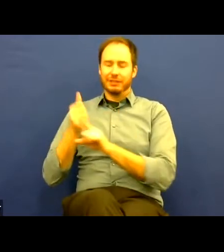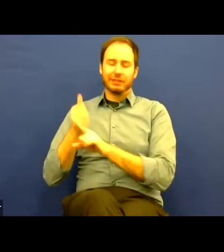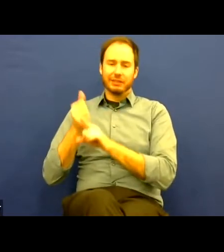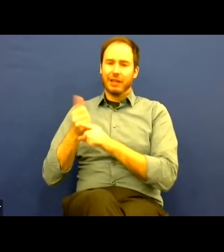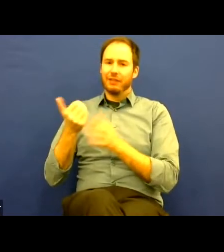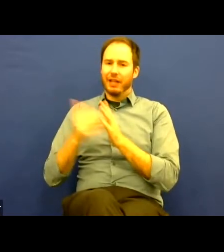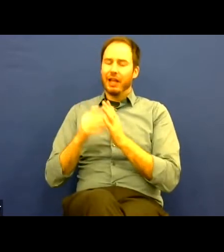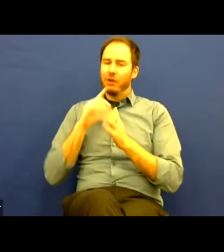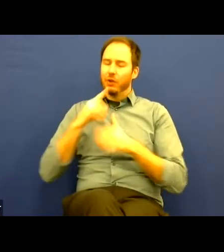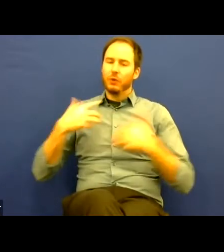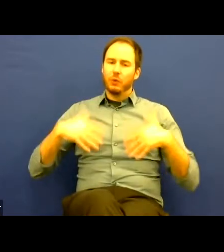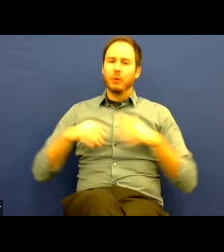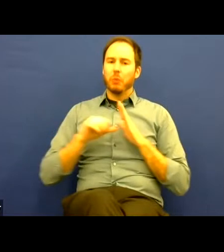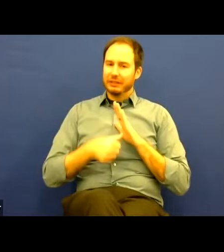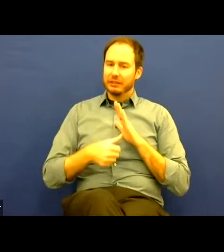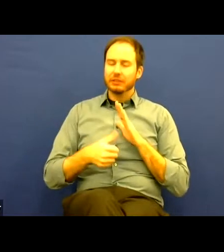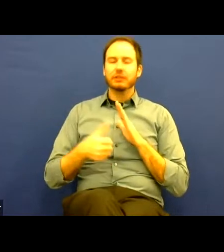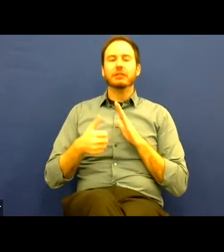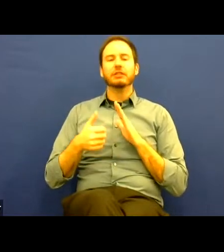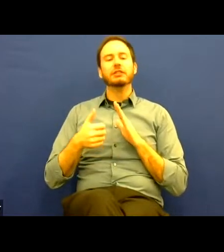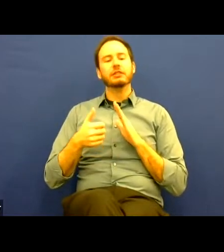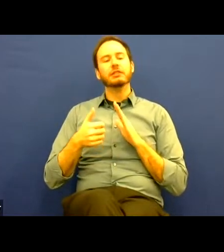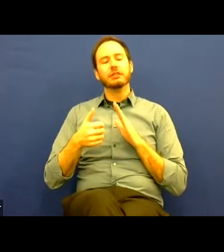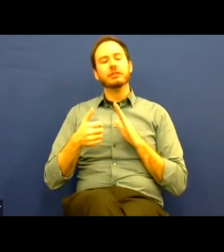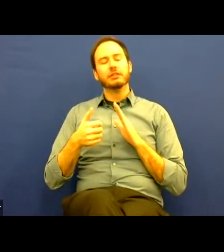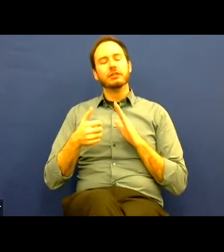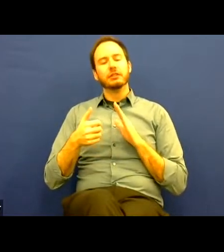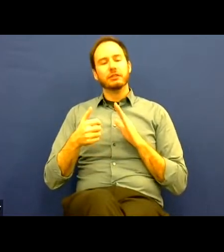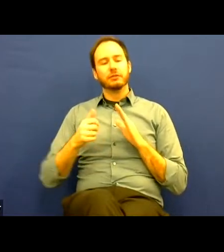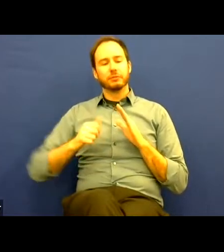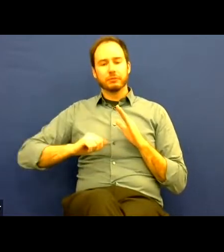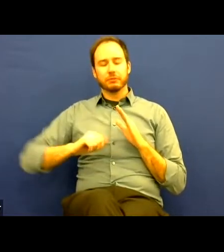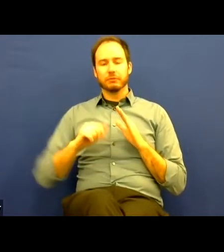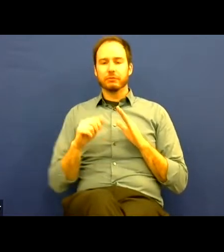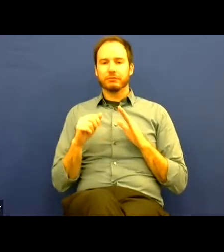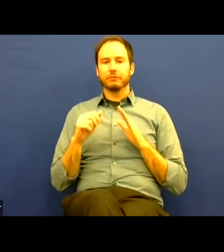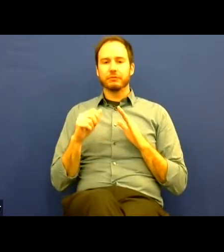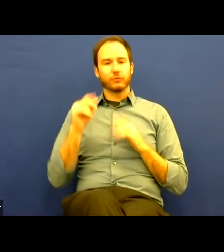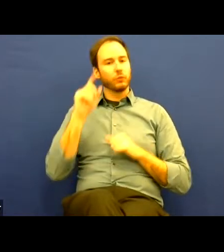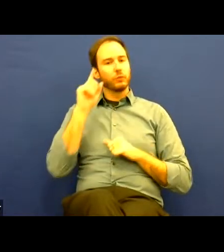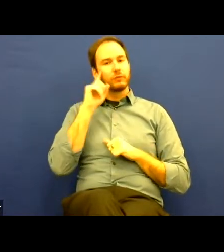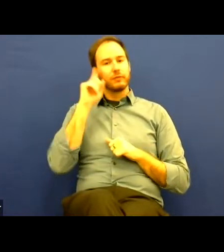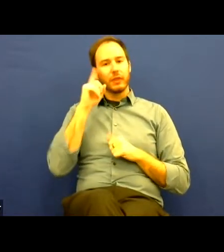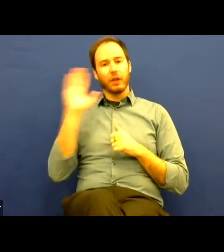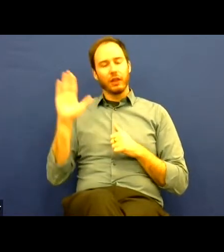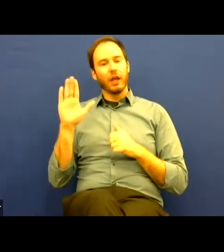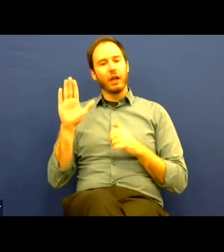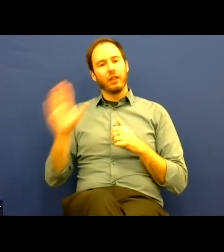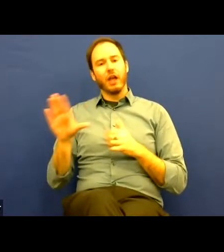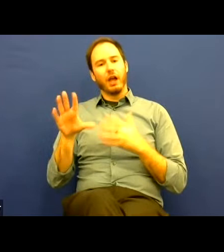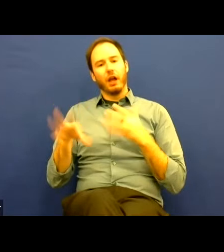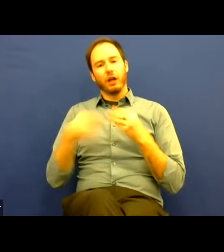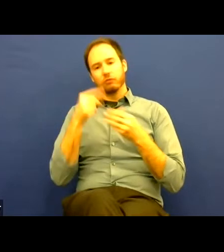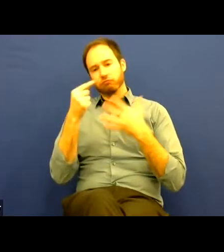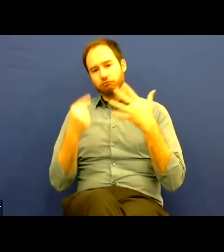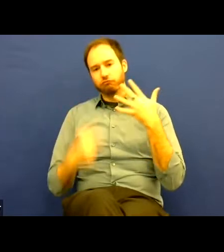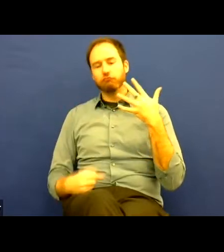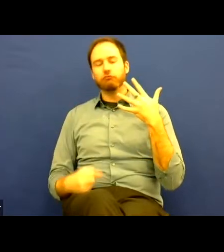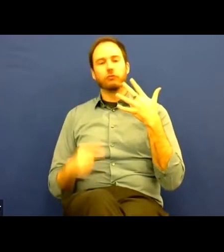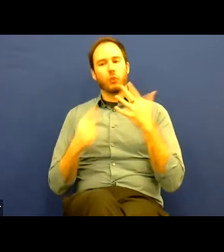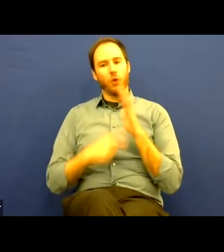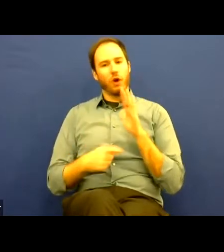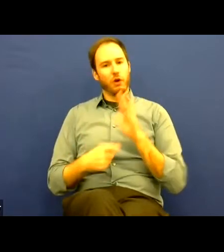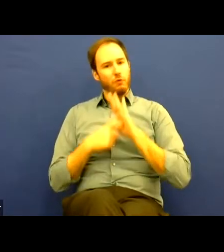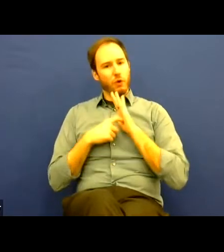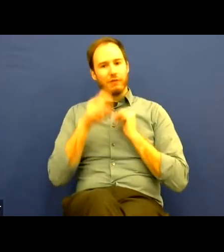amount of work. And then, when you hear some of the additional stuff they've done above and beyond what it takes to get the